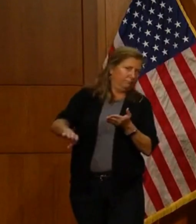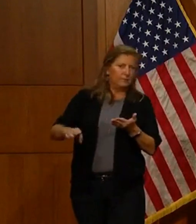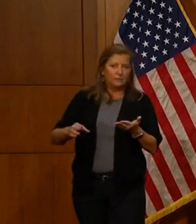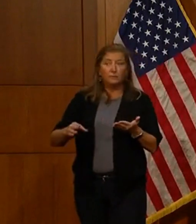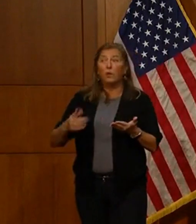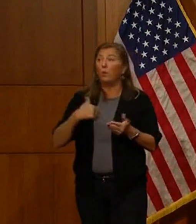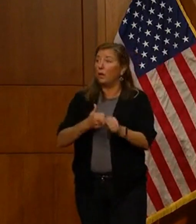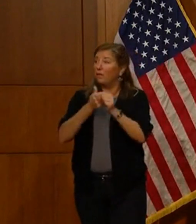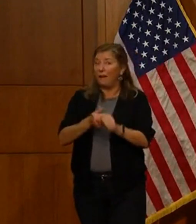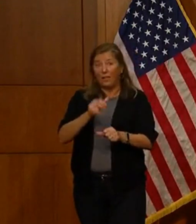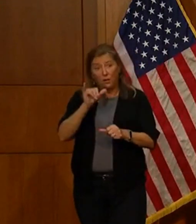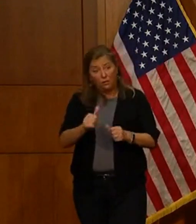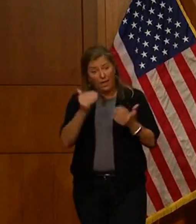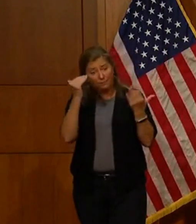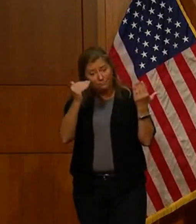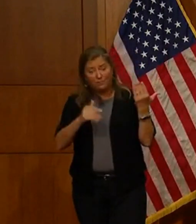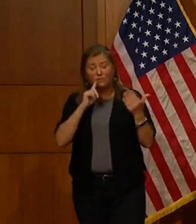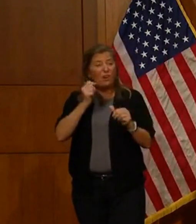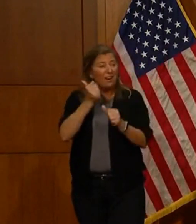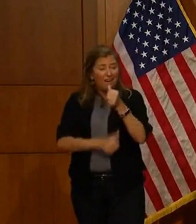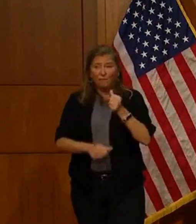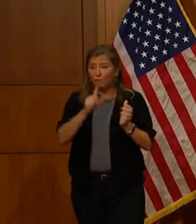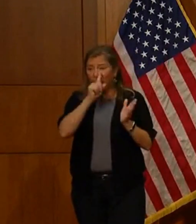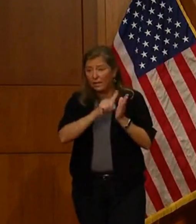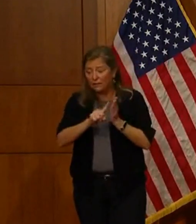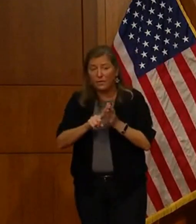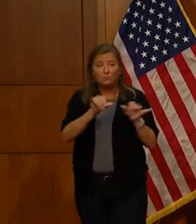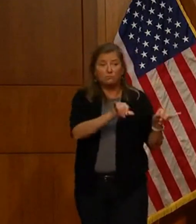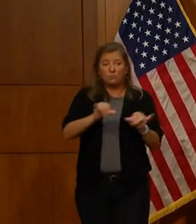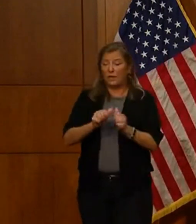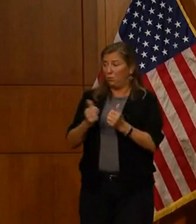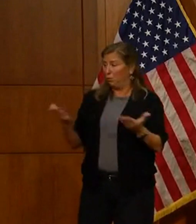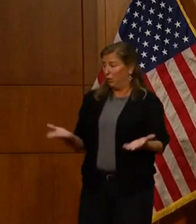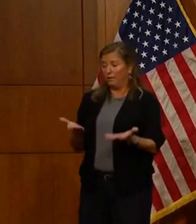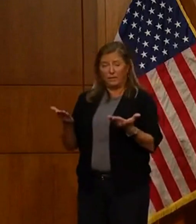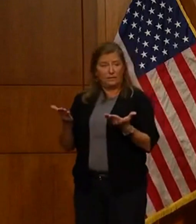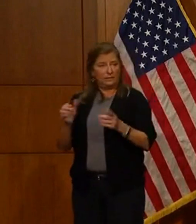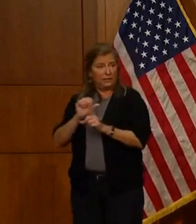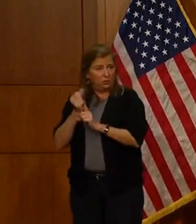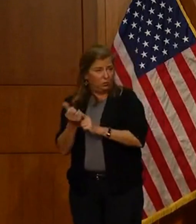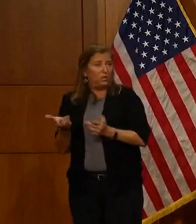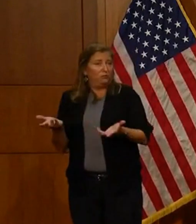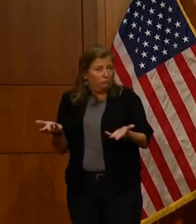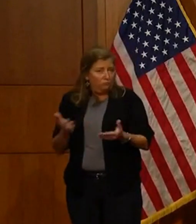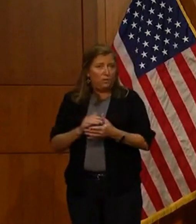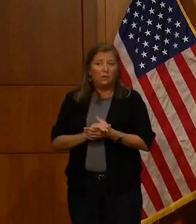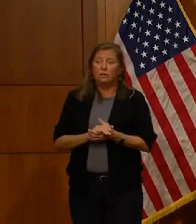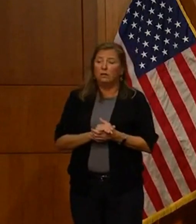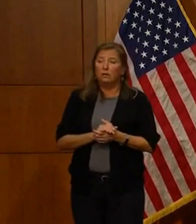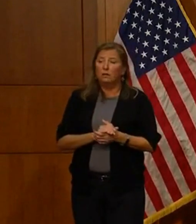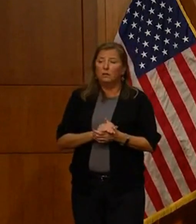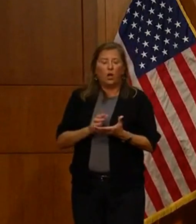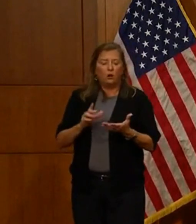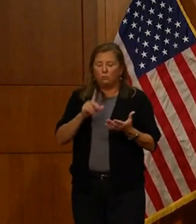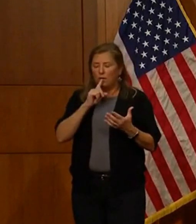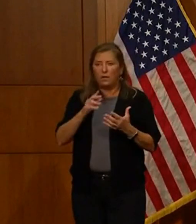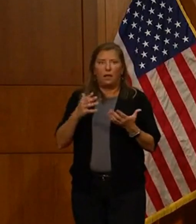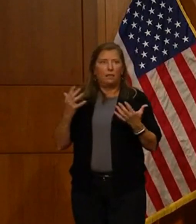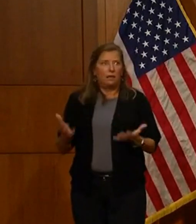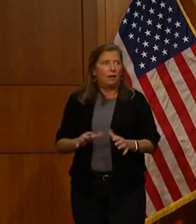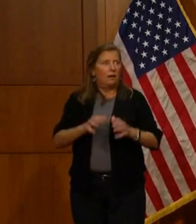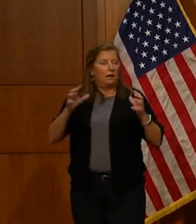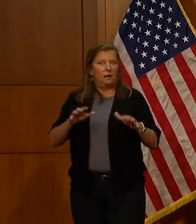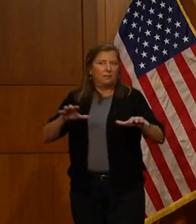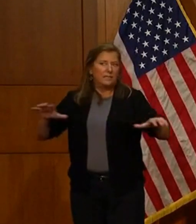what we follow with every investigation. It's what we followed in this particular case. And again, just a tremendous effort